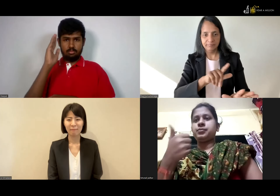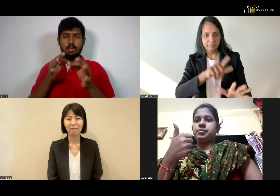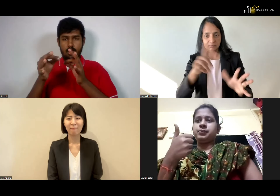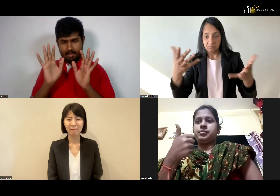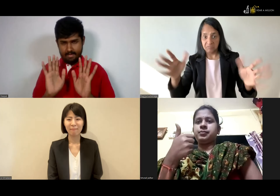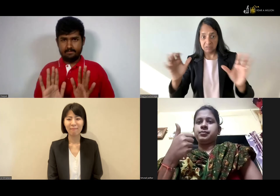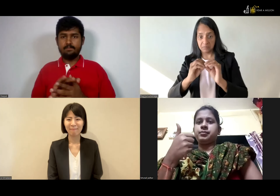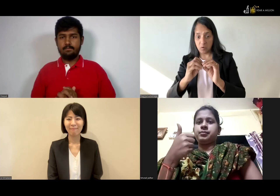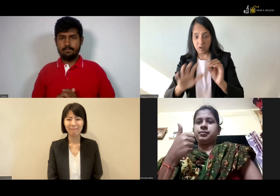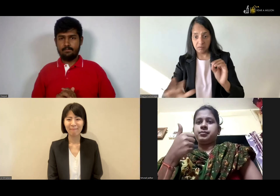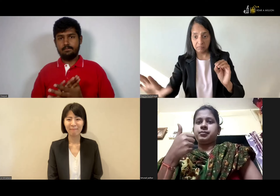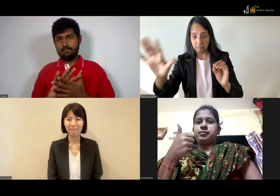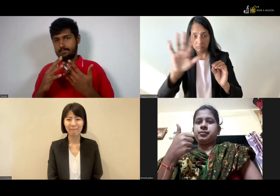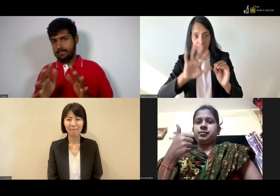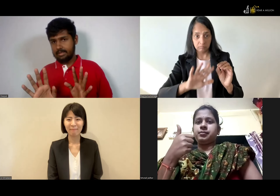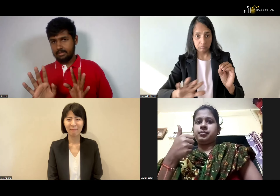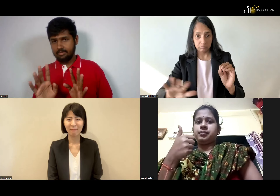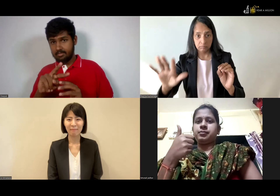probably you can ask her that questions. Okay.